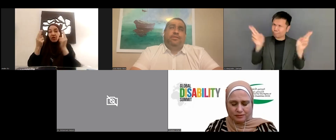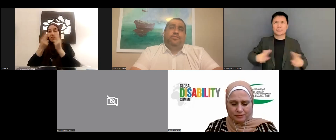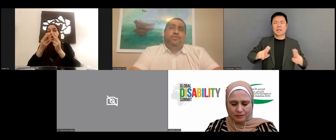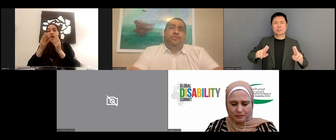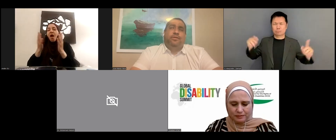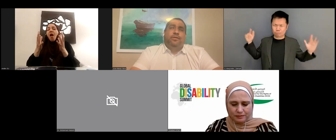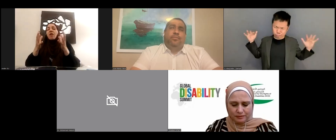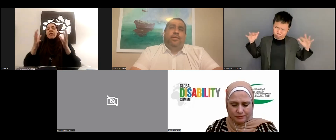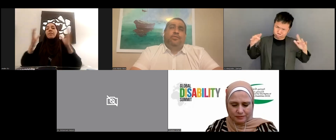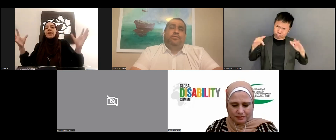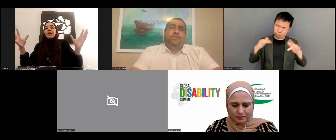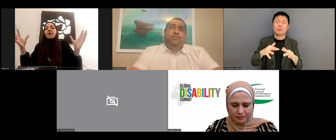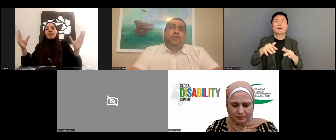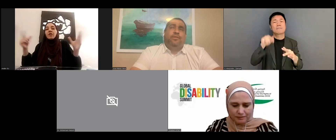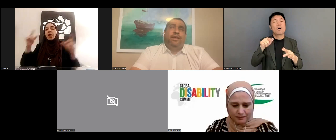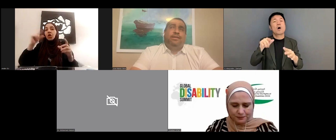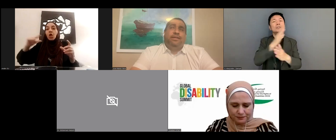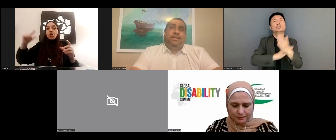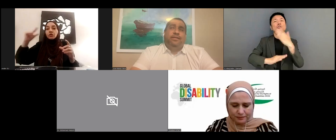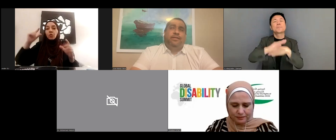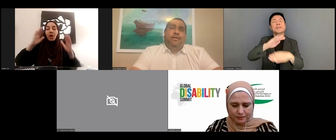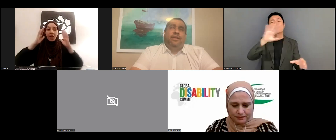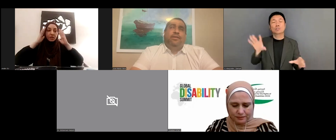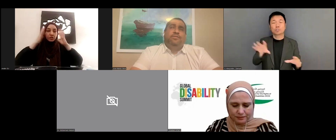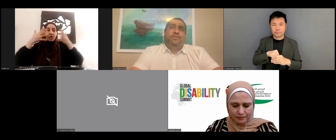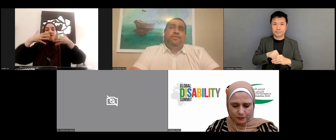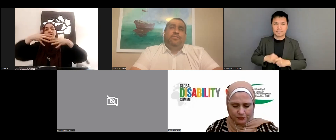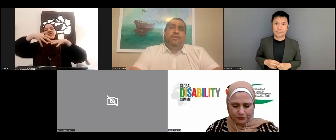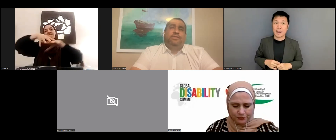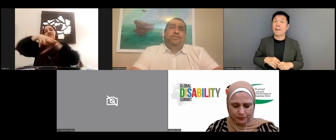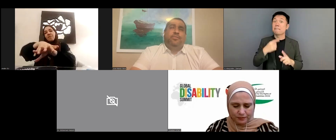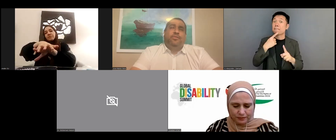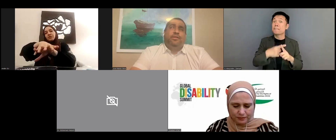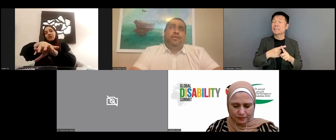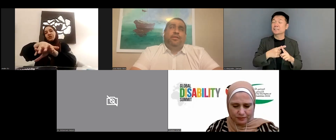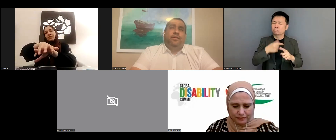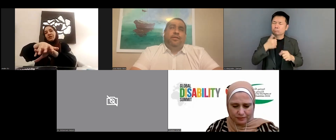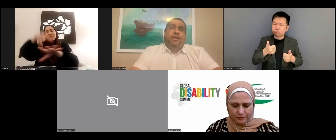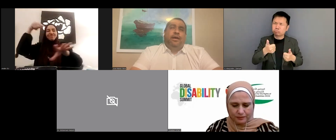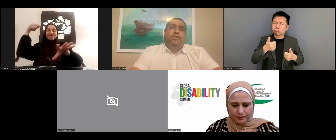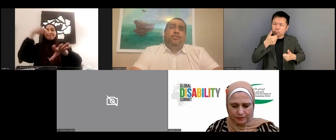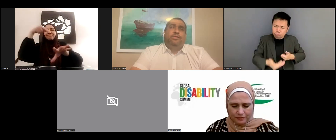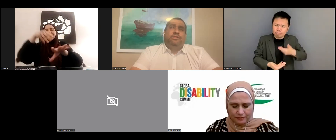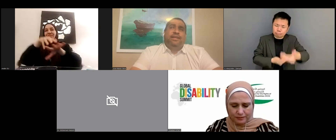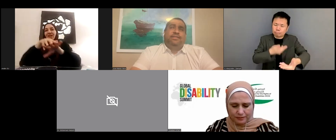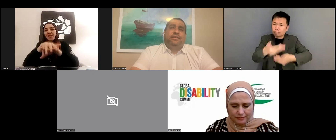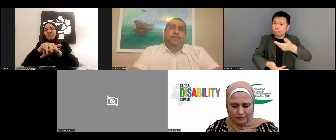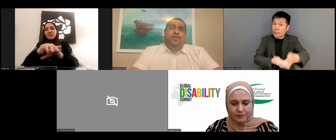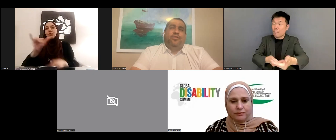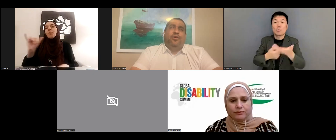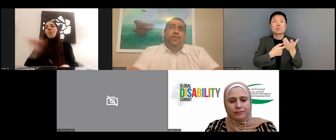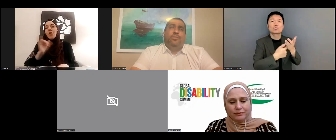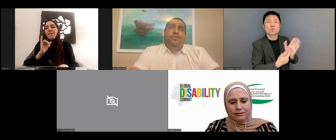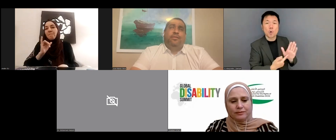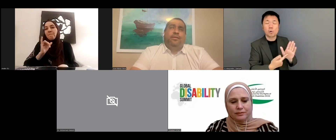disability inclusion, but also as a way of legacy, leave to the disability community a good set